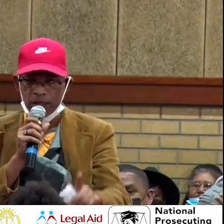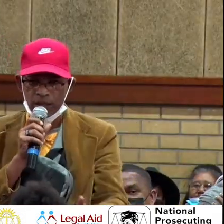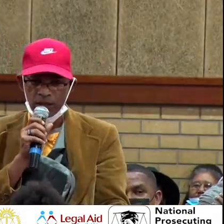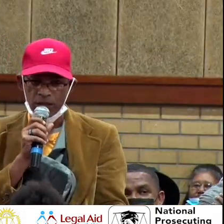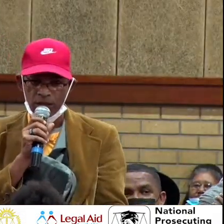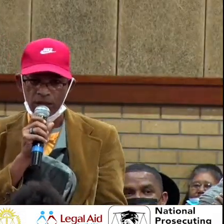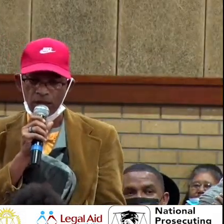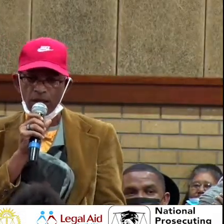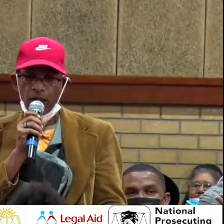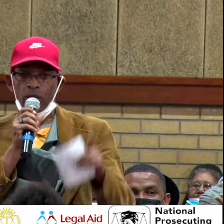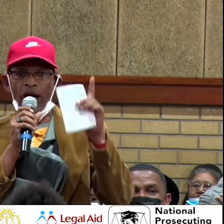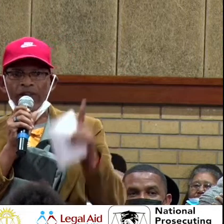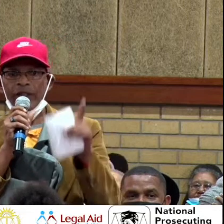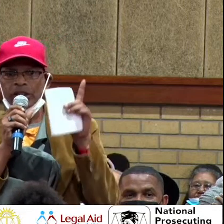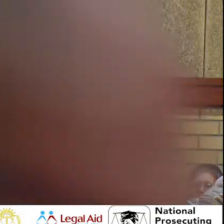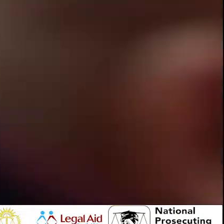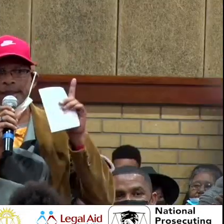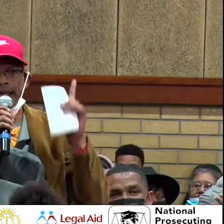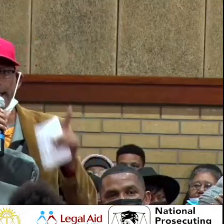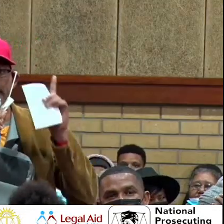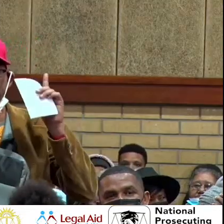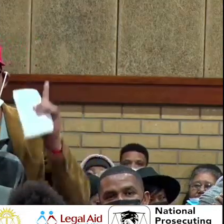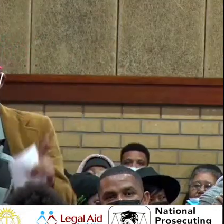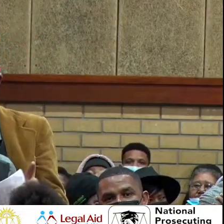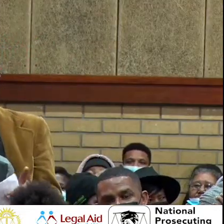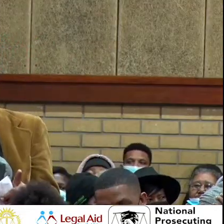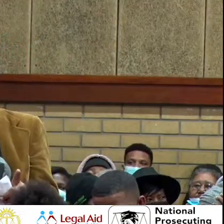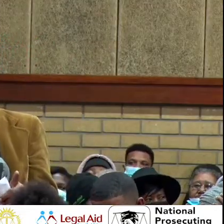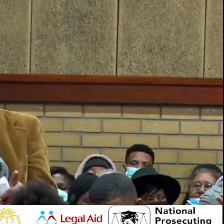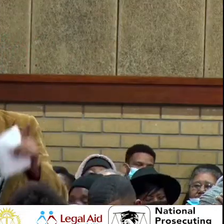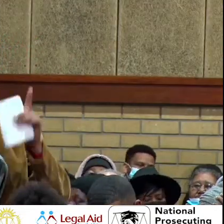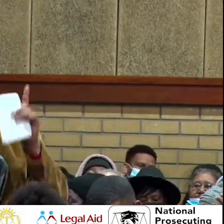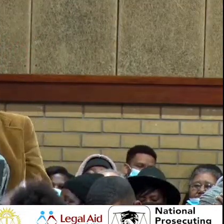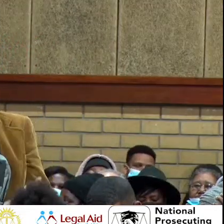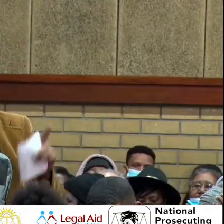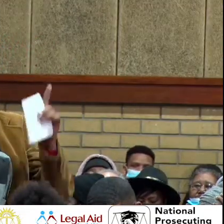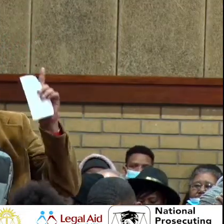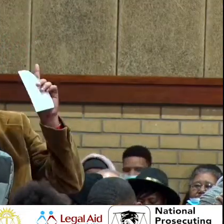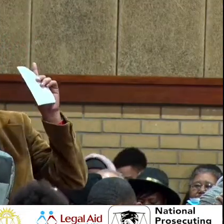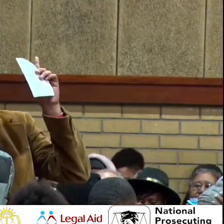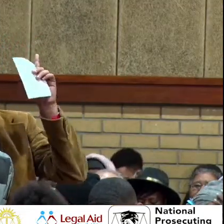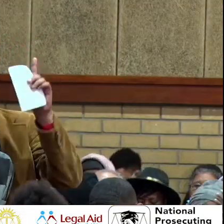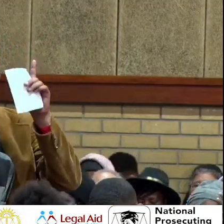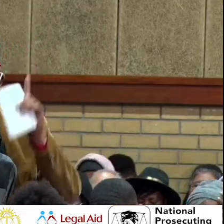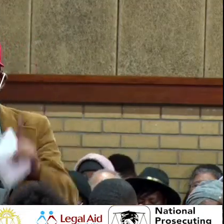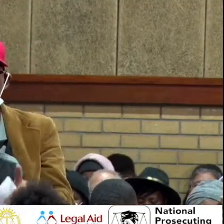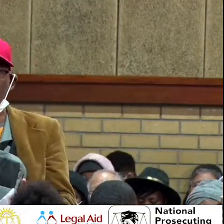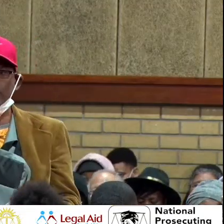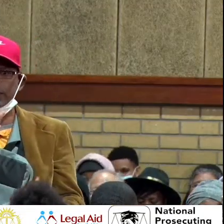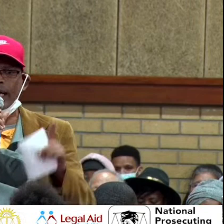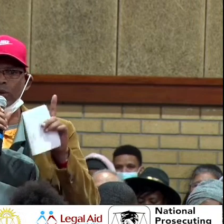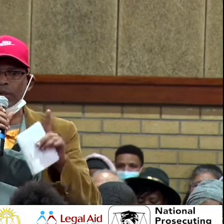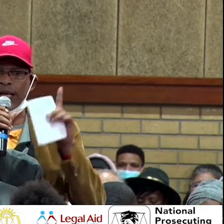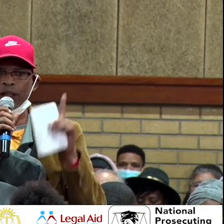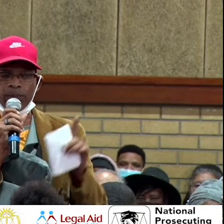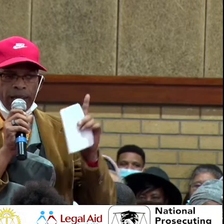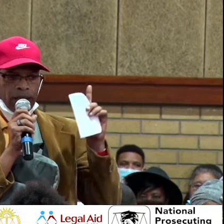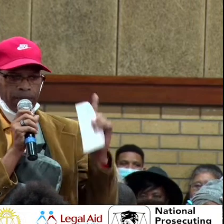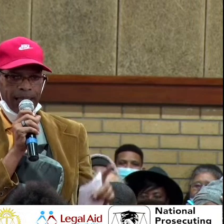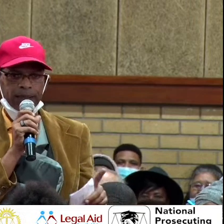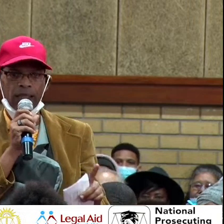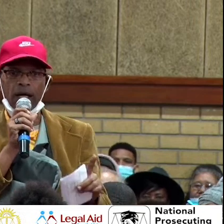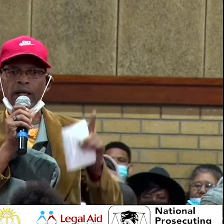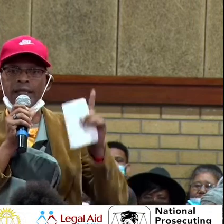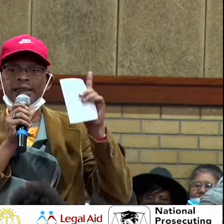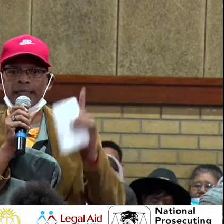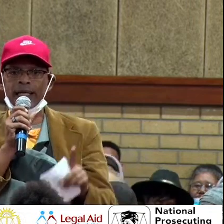respondents. You haven't changed anything yet. And when they do come, as your police officers, as you try to make them